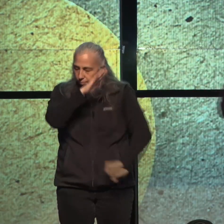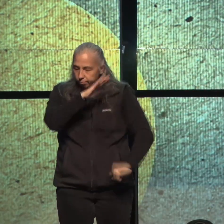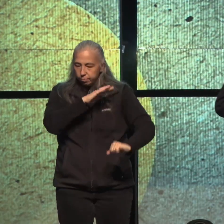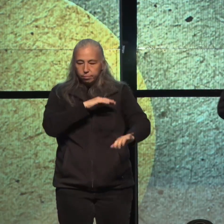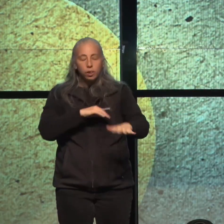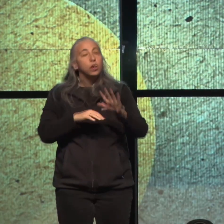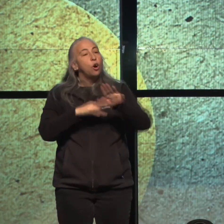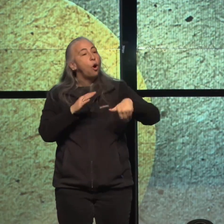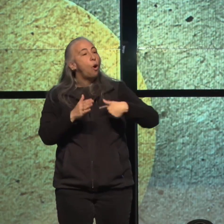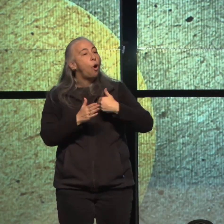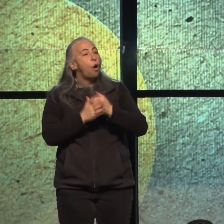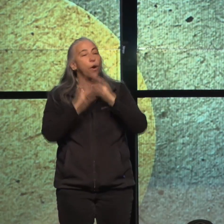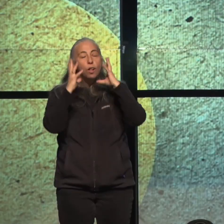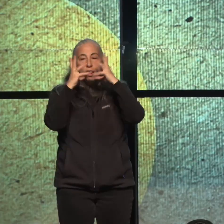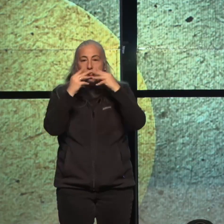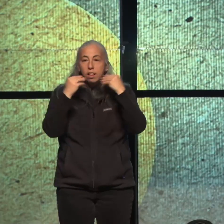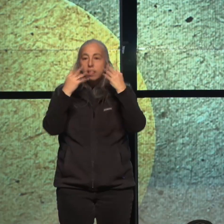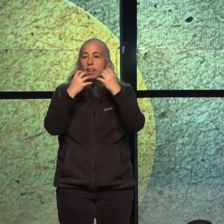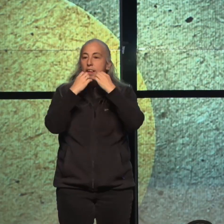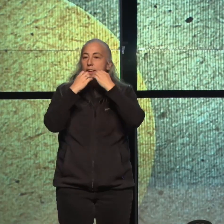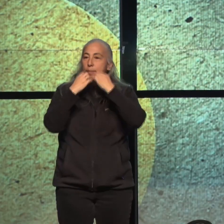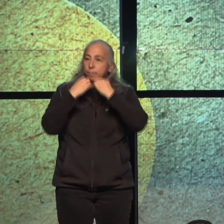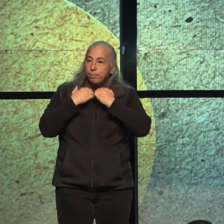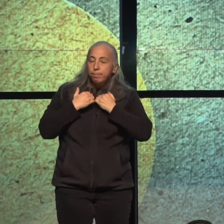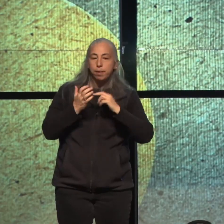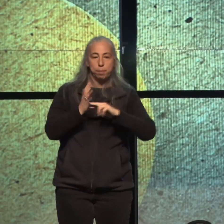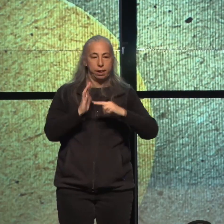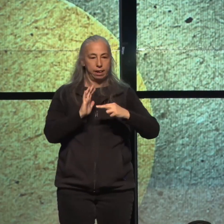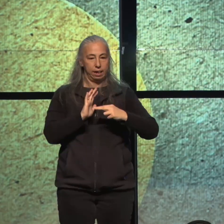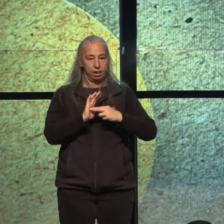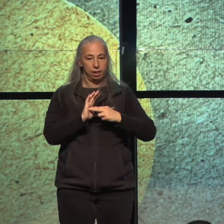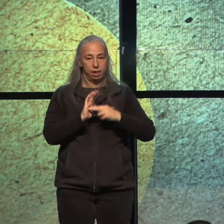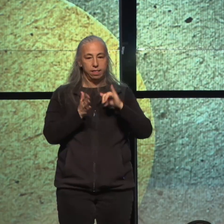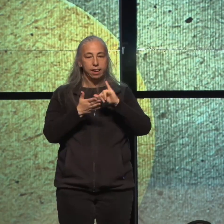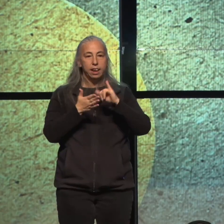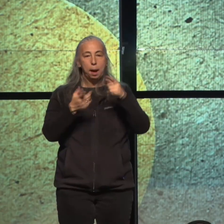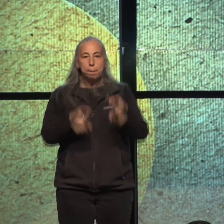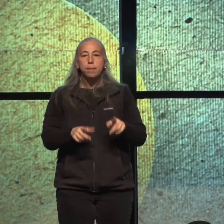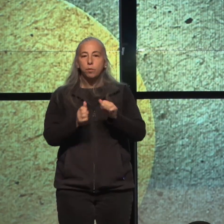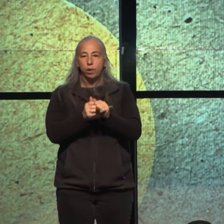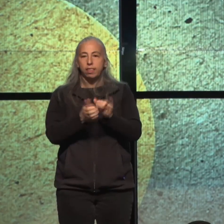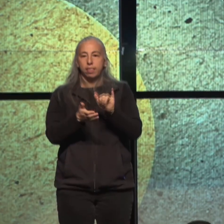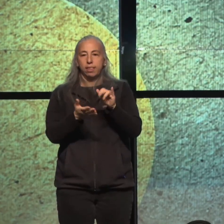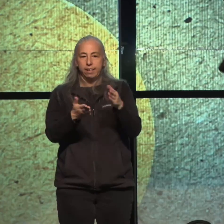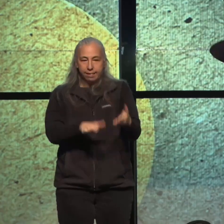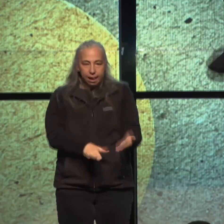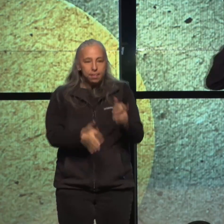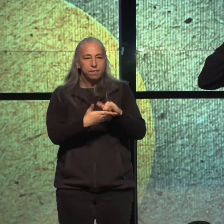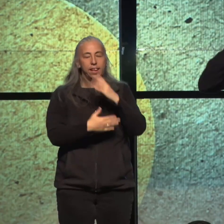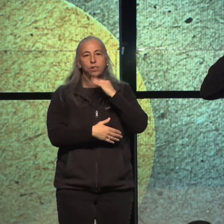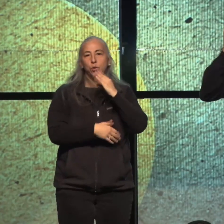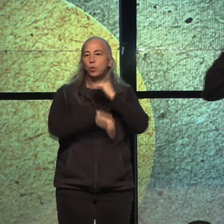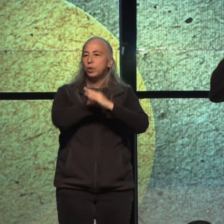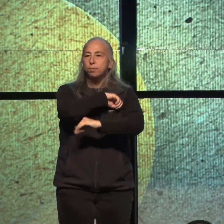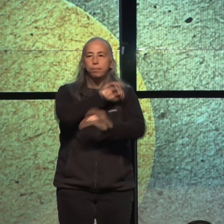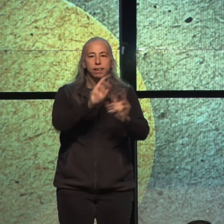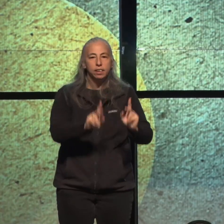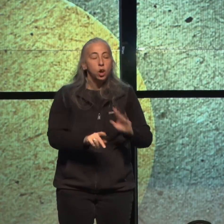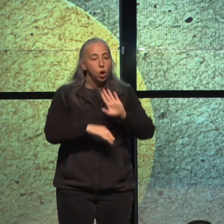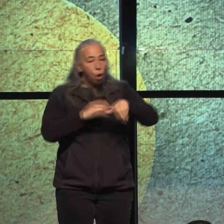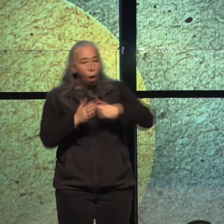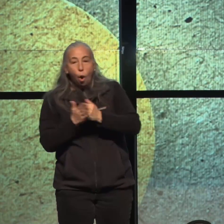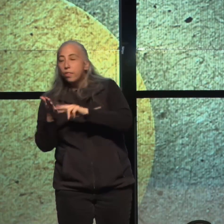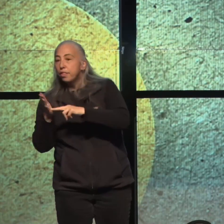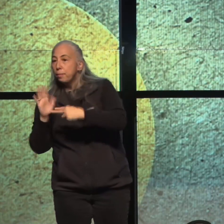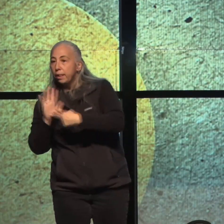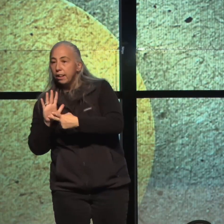that has taken place over the death of this first century Jewish peasant, all the meaning making, all the language that